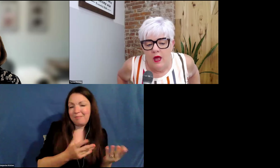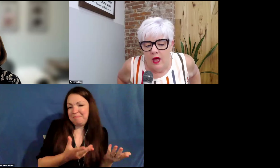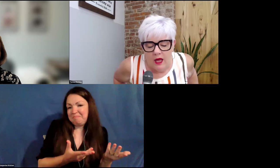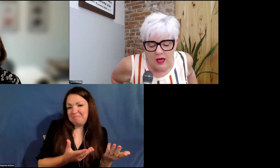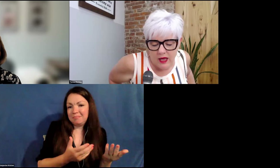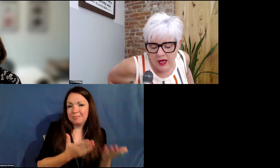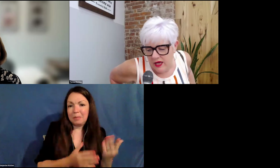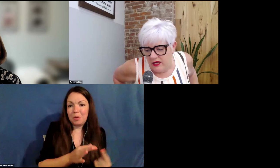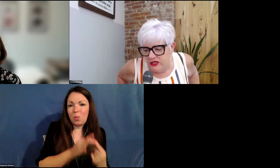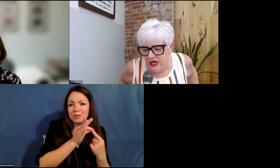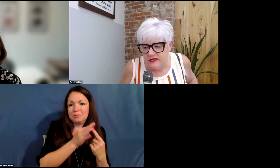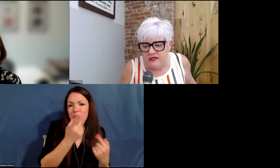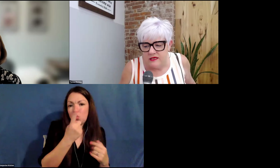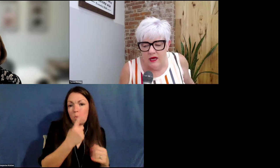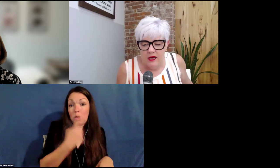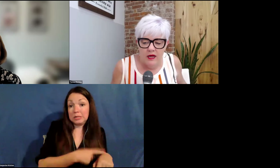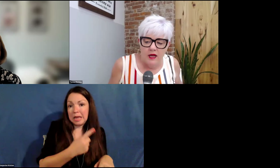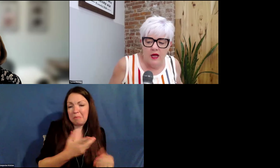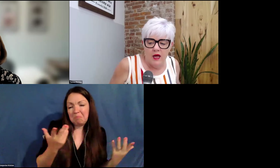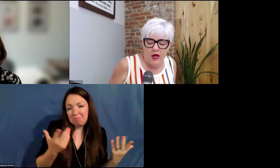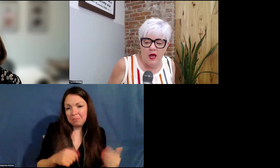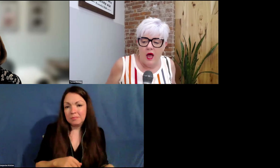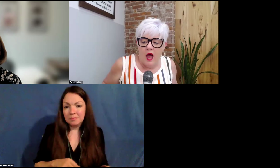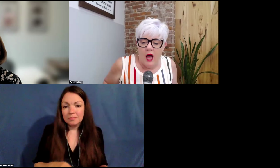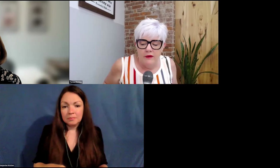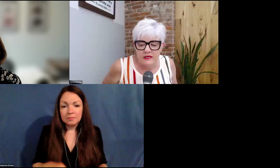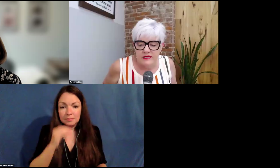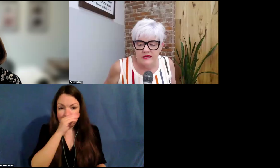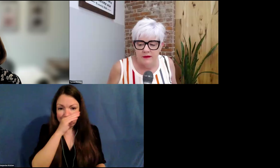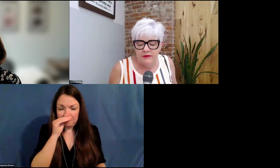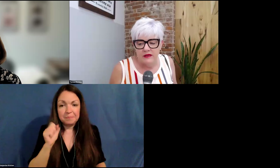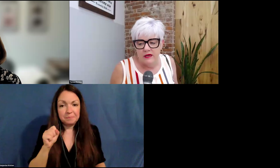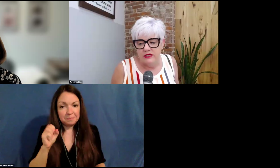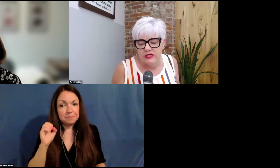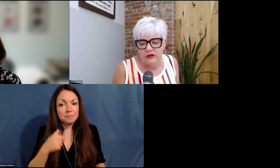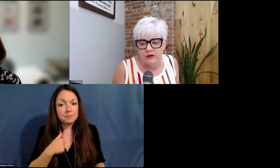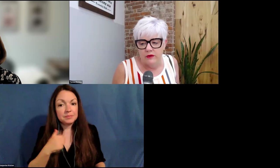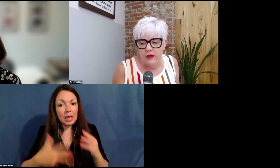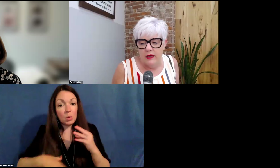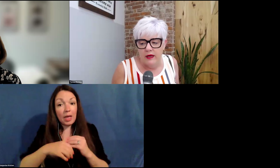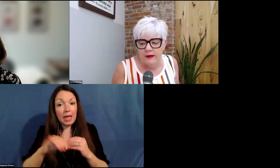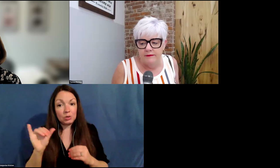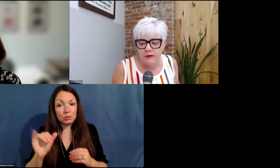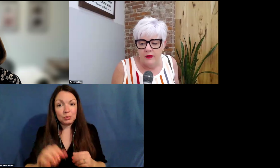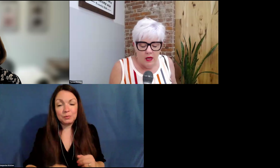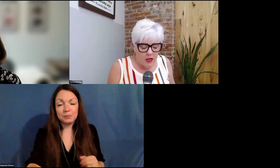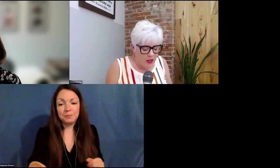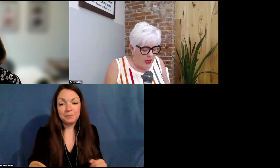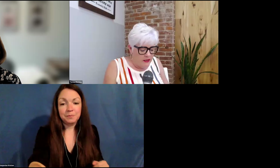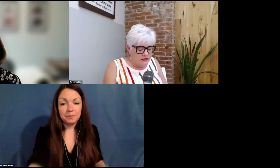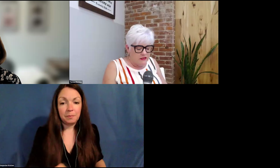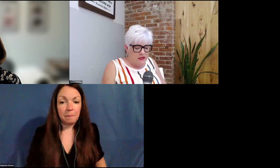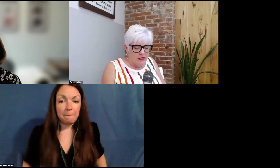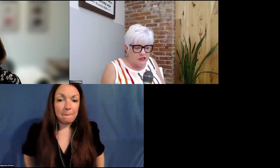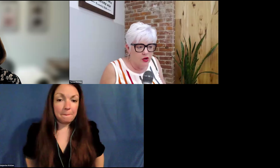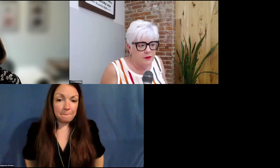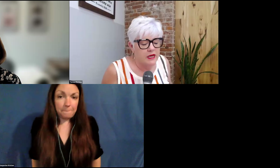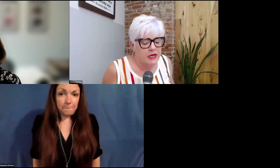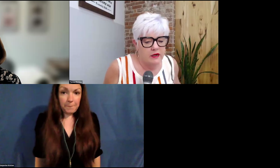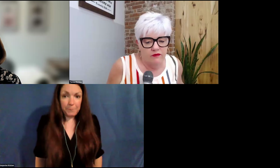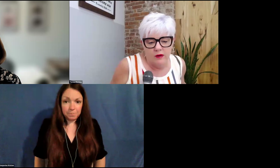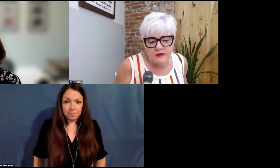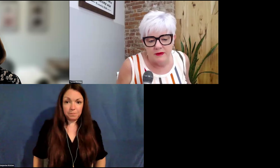circumstance, but it could apply to a garage sale. I would say something there too, and not to